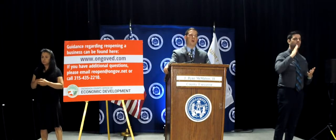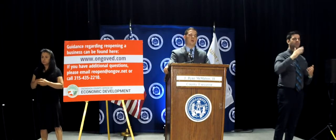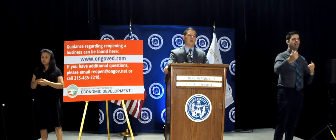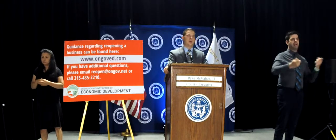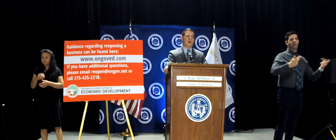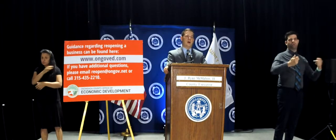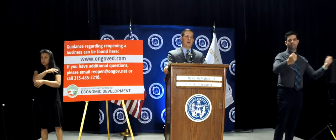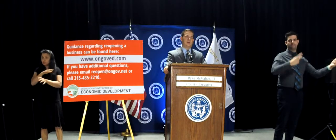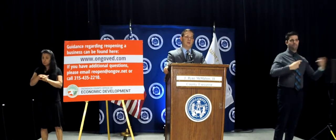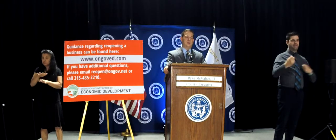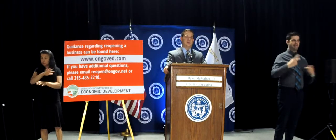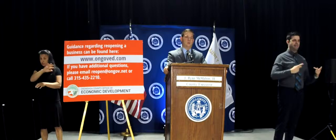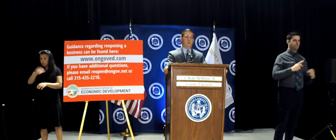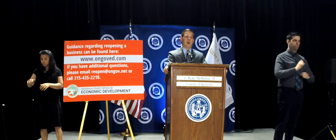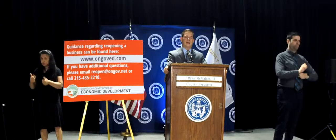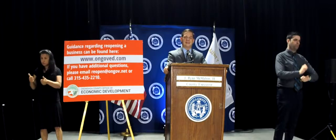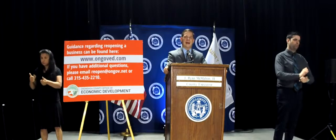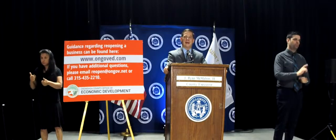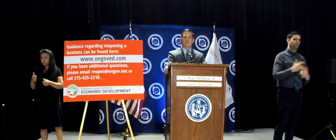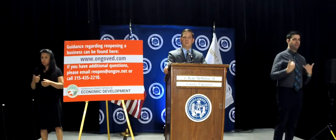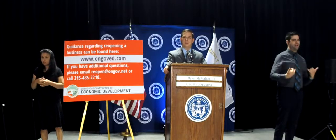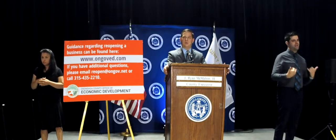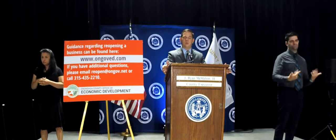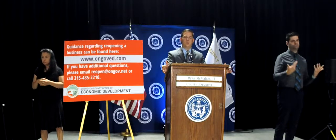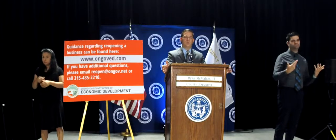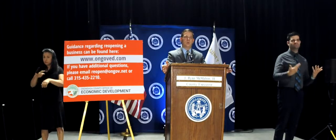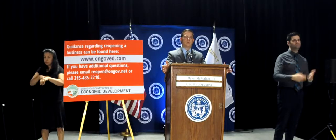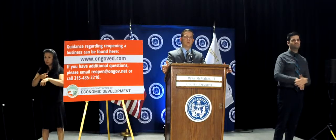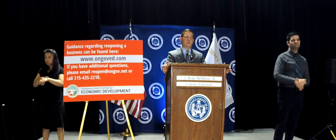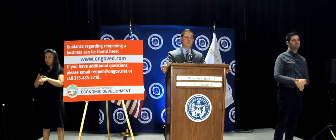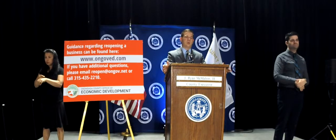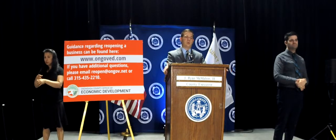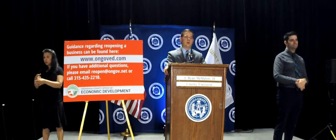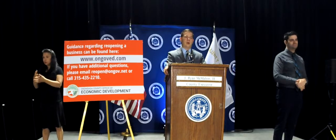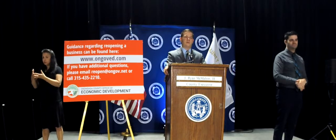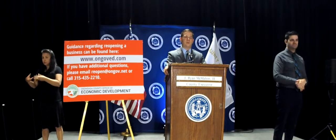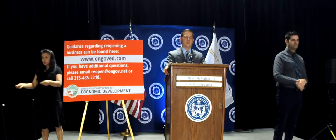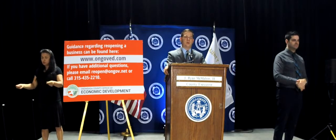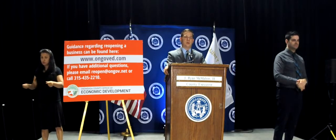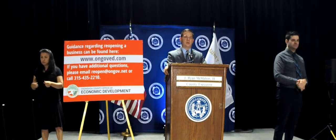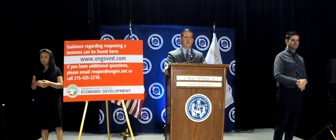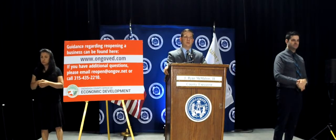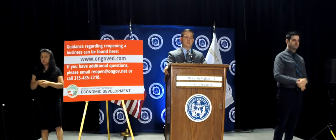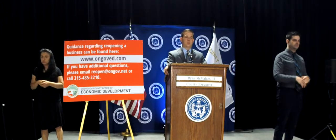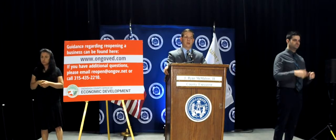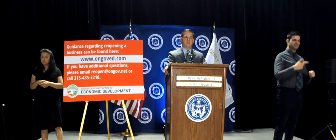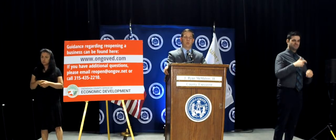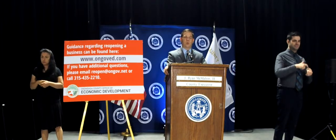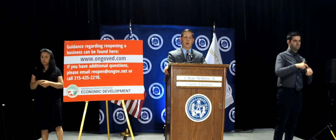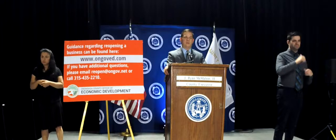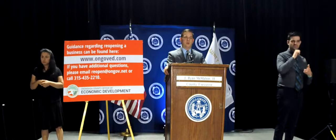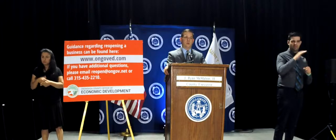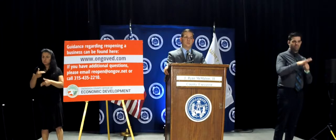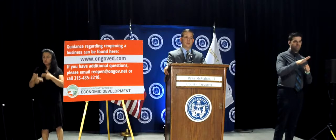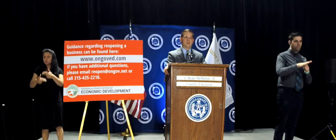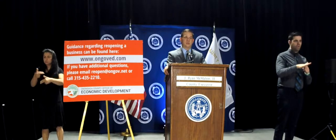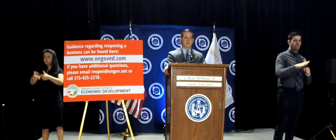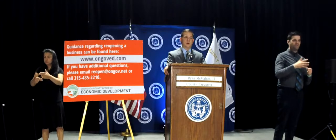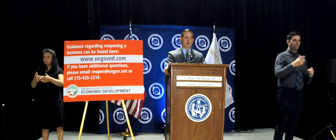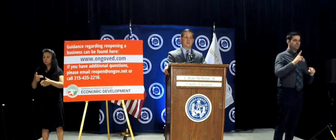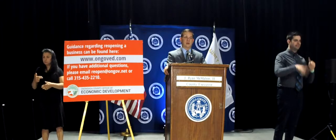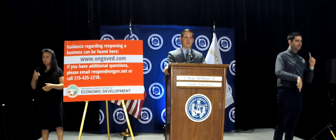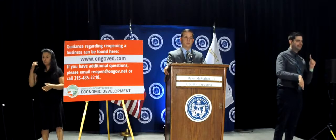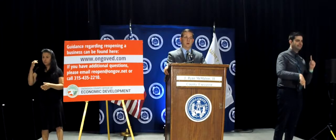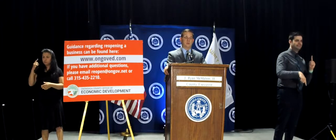workforce. But we're out of time. We don't have the ability to raise more revenue,